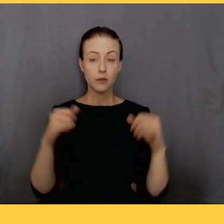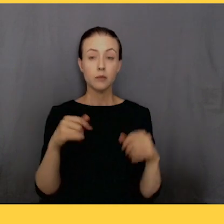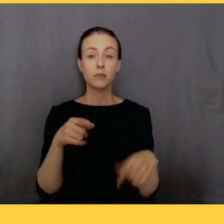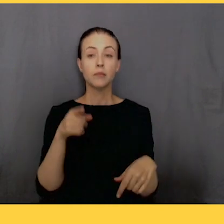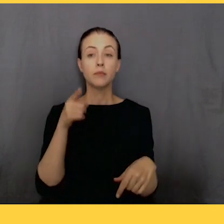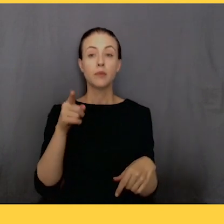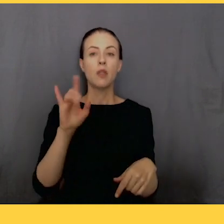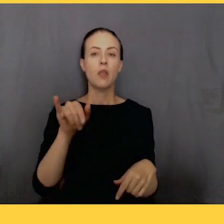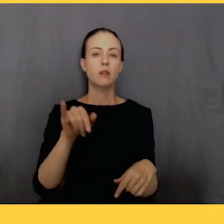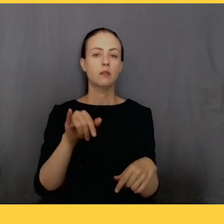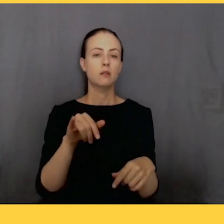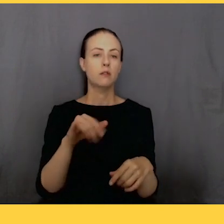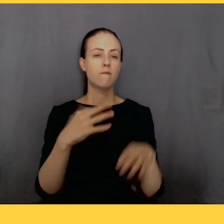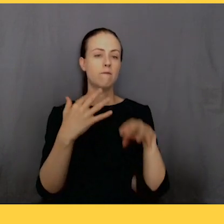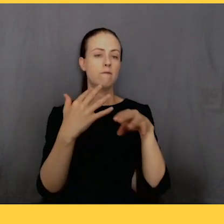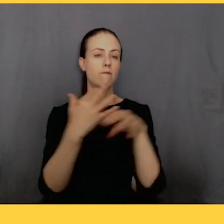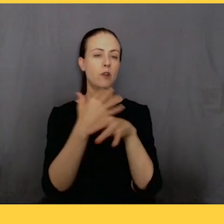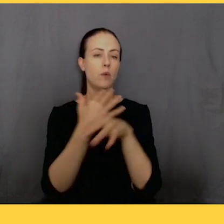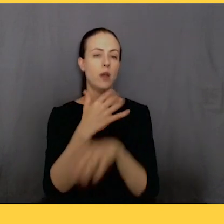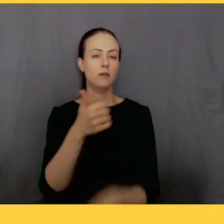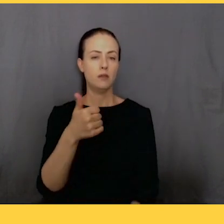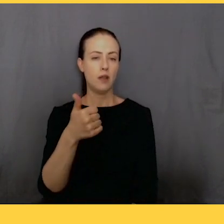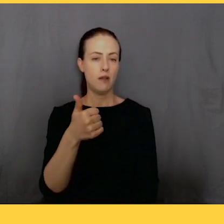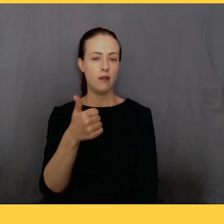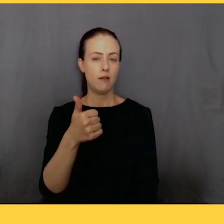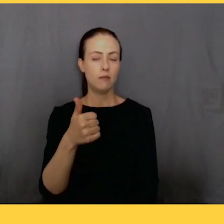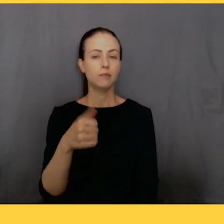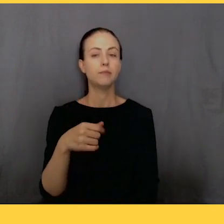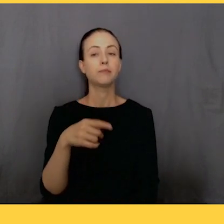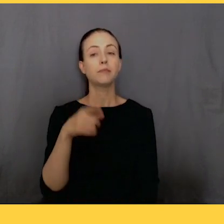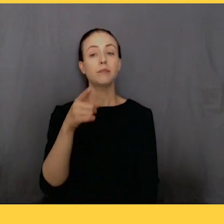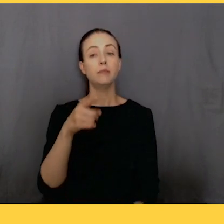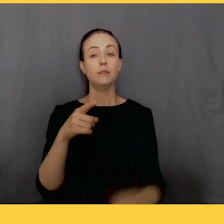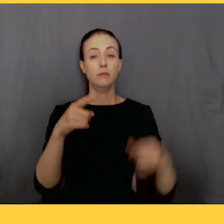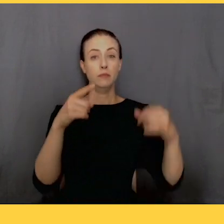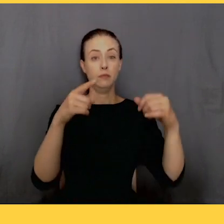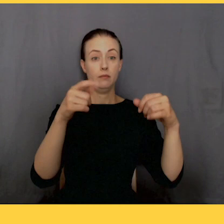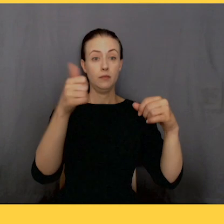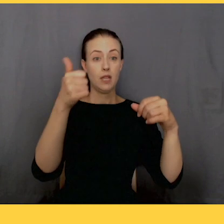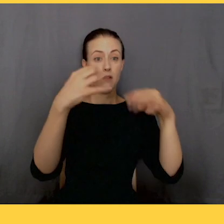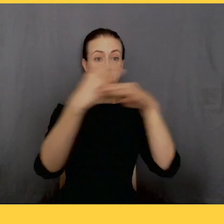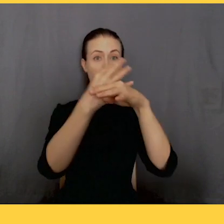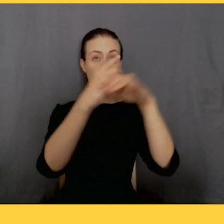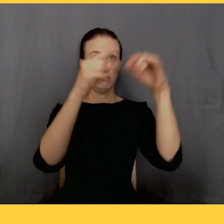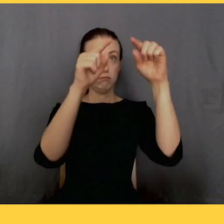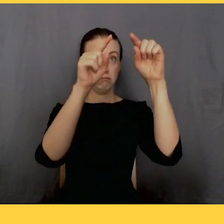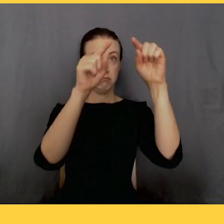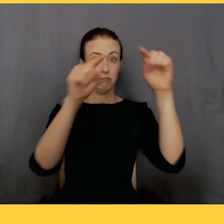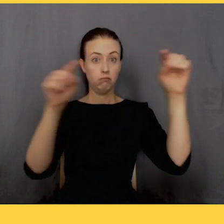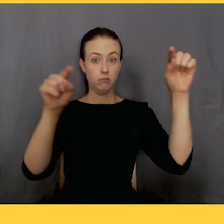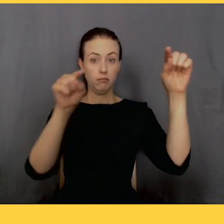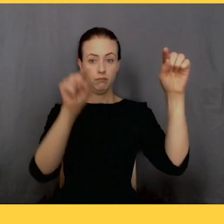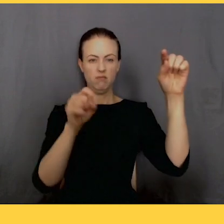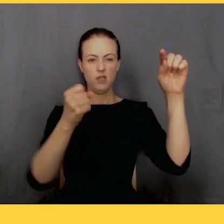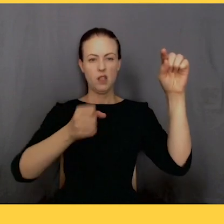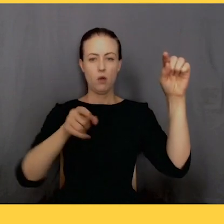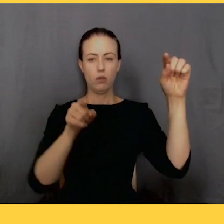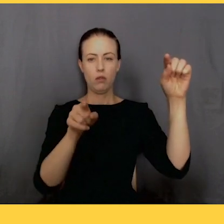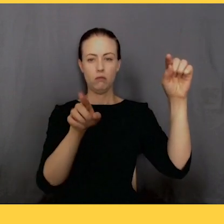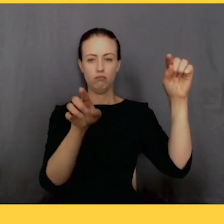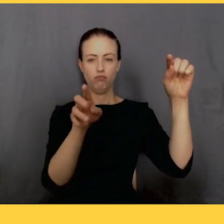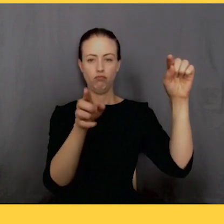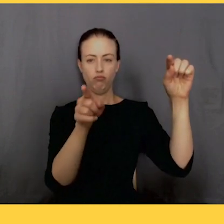actually Interstate 10. And so what we're seeing here is the area just outside, just south of the Interstate 10.